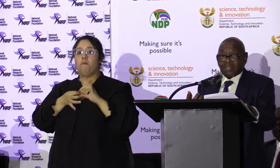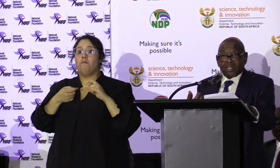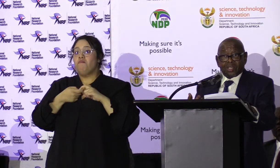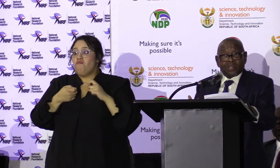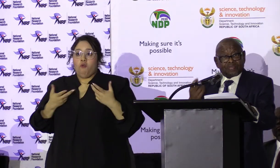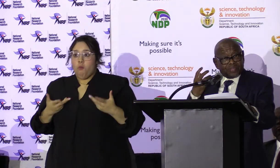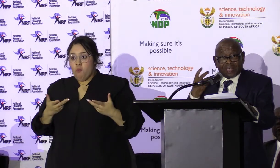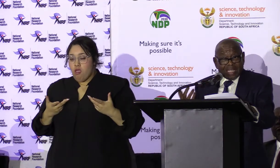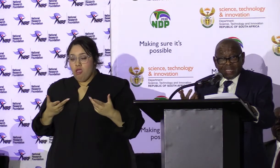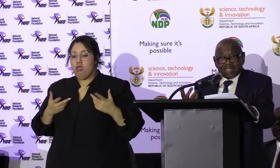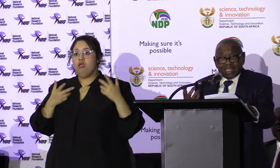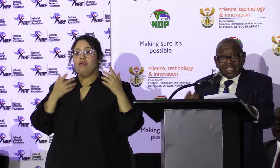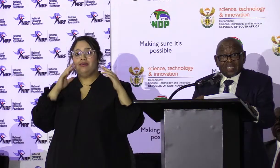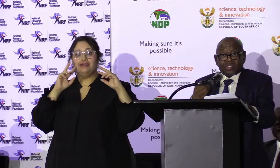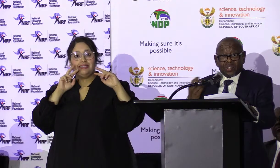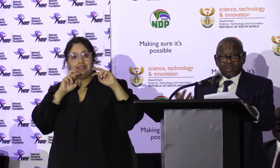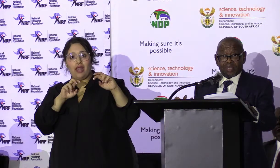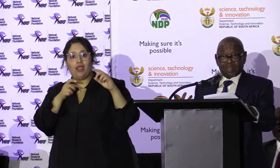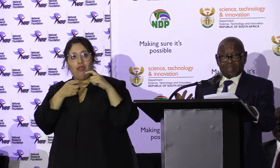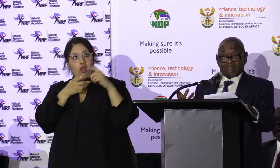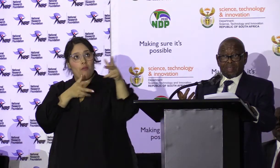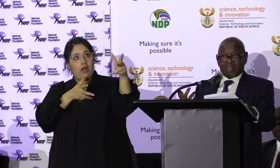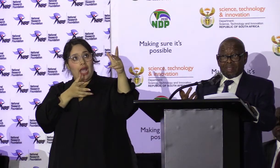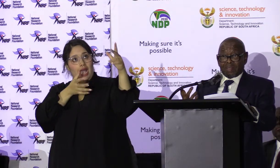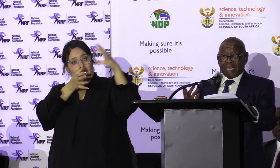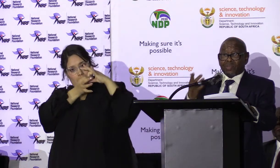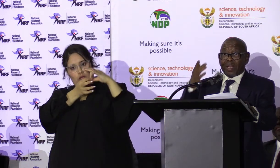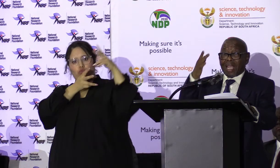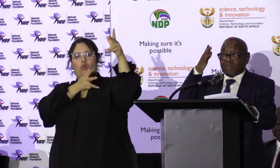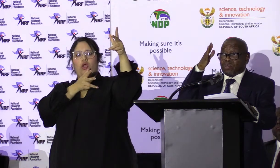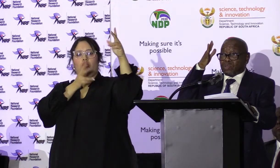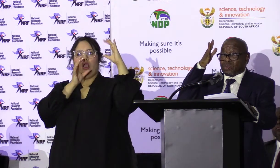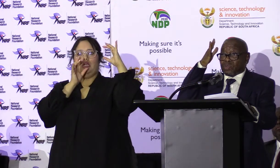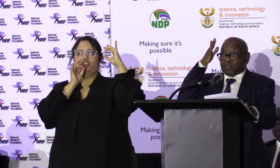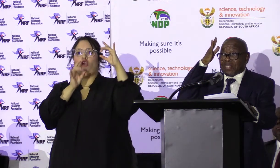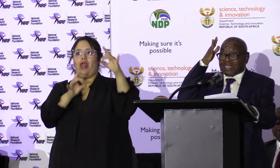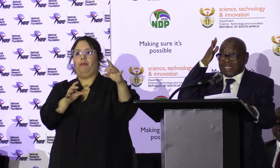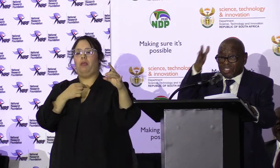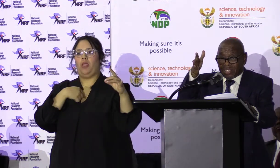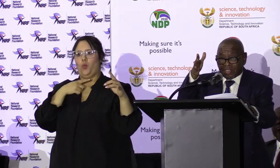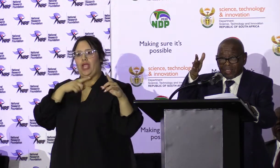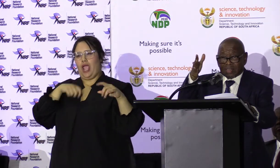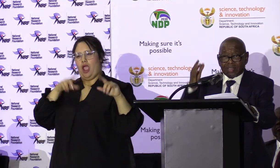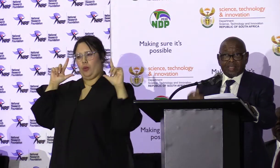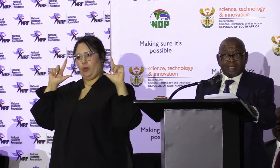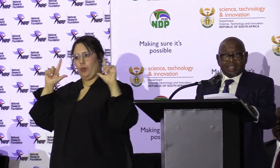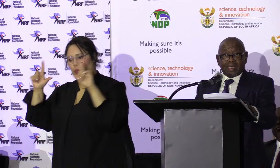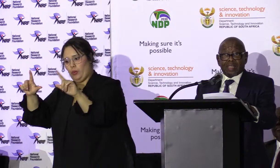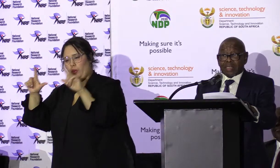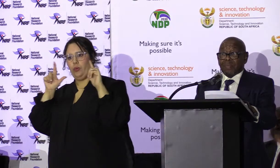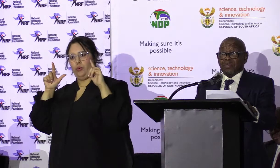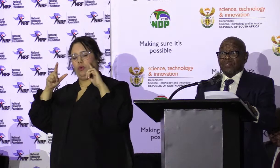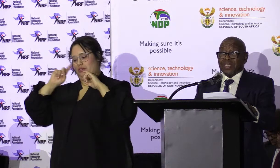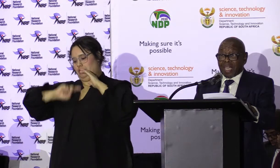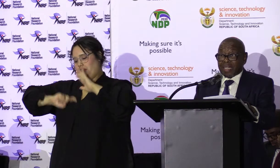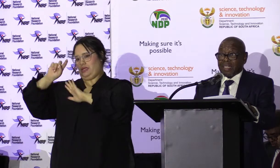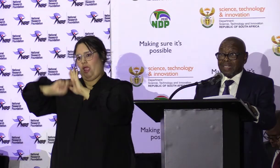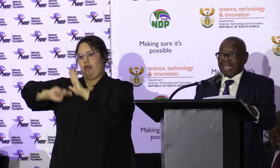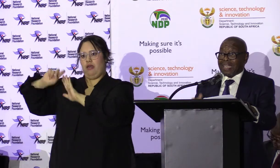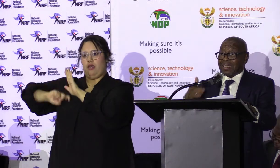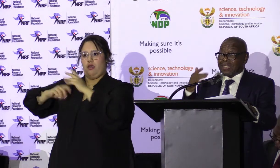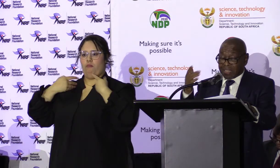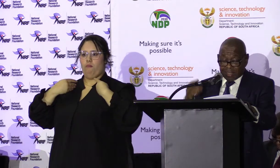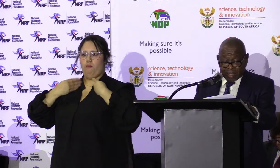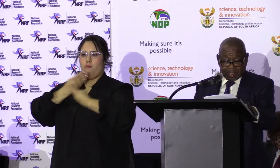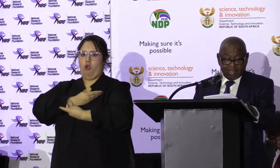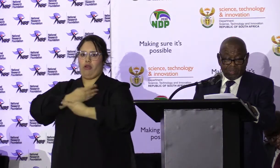result of studies in astronomy that we are able to do precision in terms of